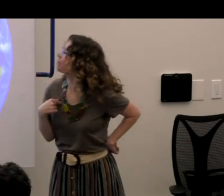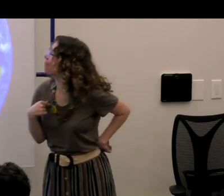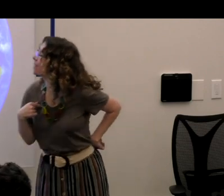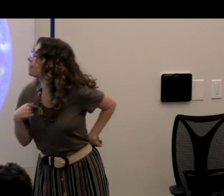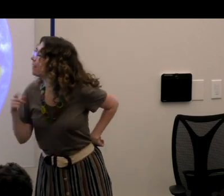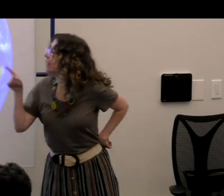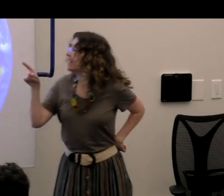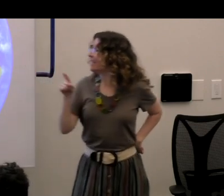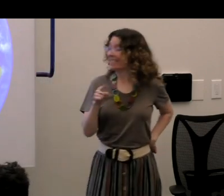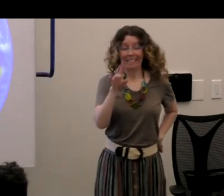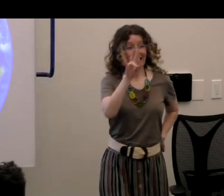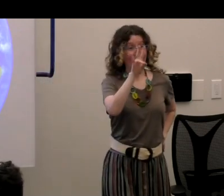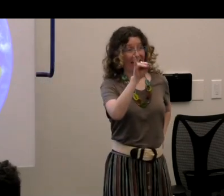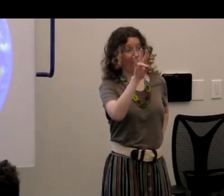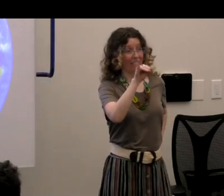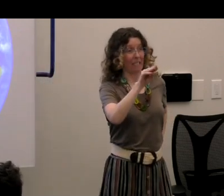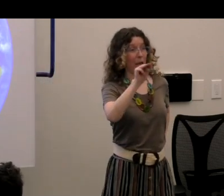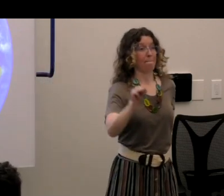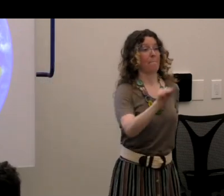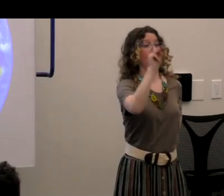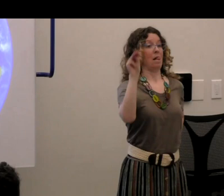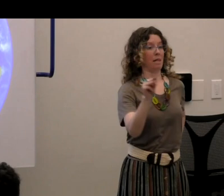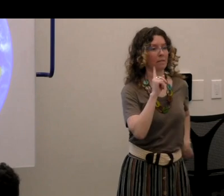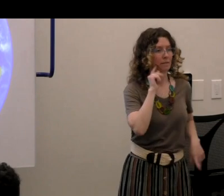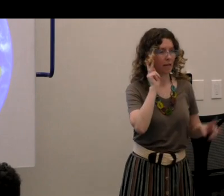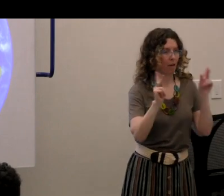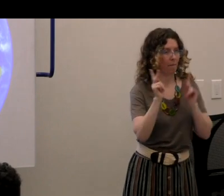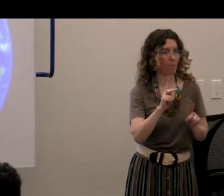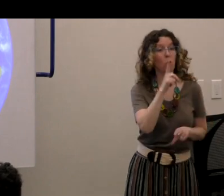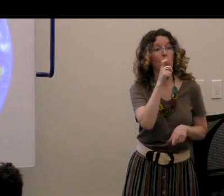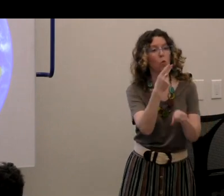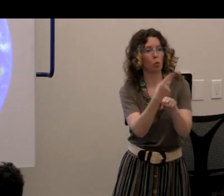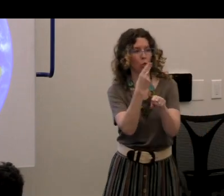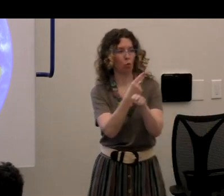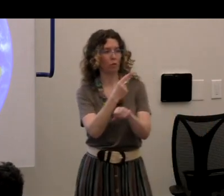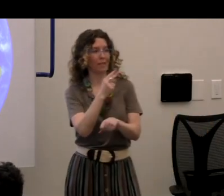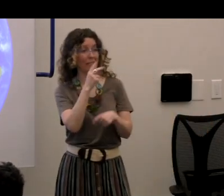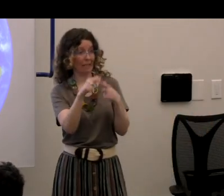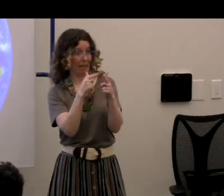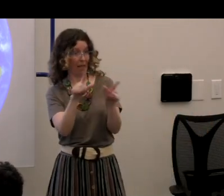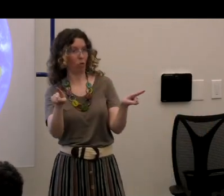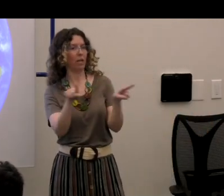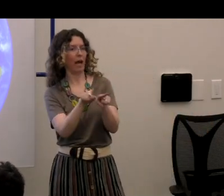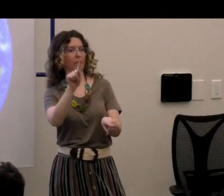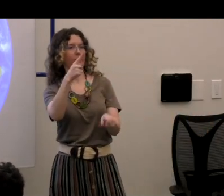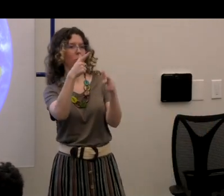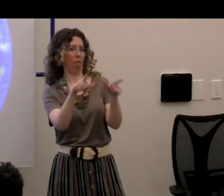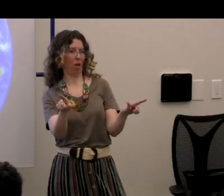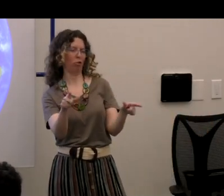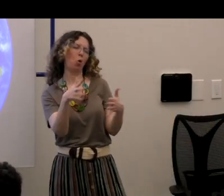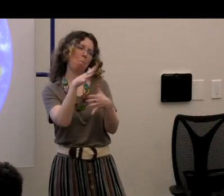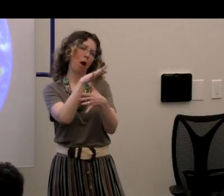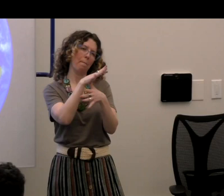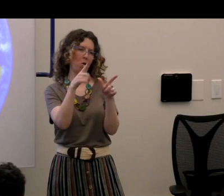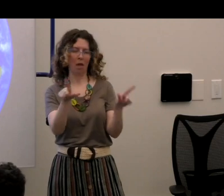I think the font here is a little bit small here, but 70 million deaf people use a sign language as